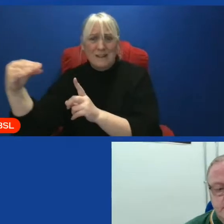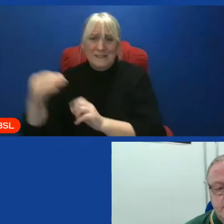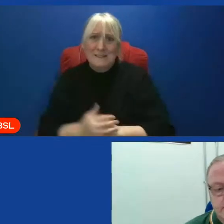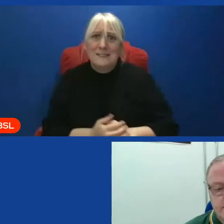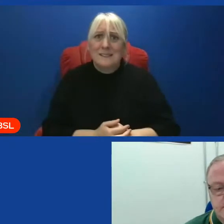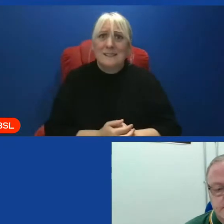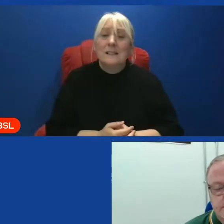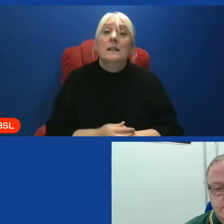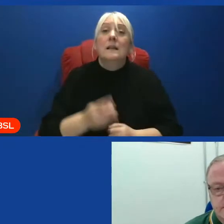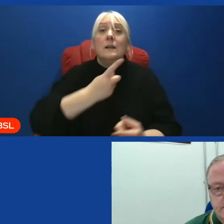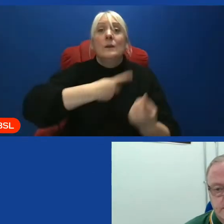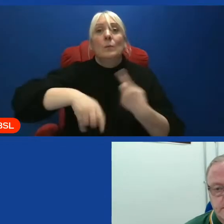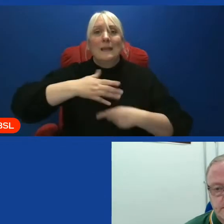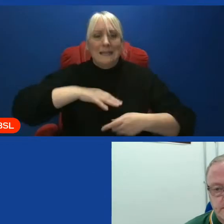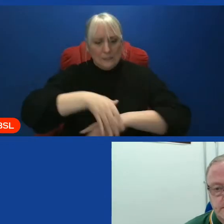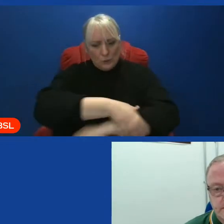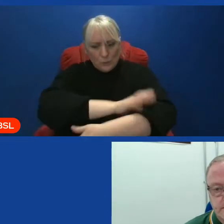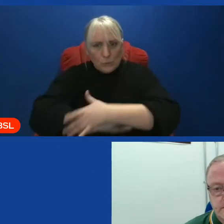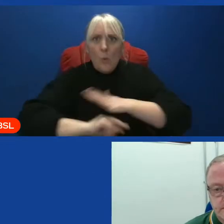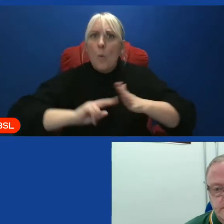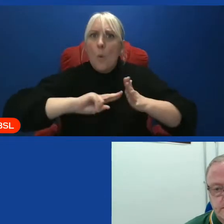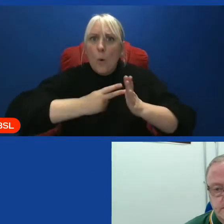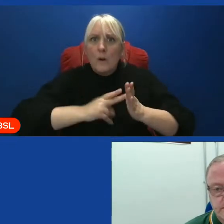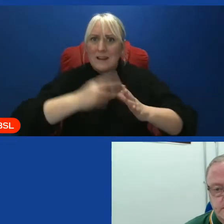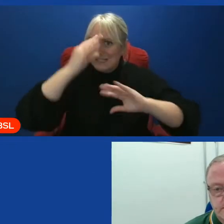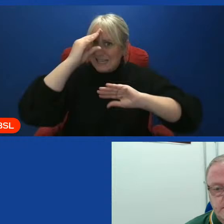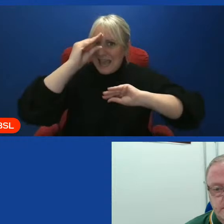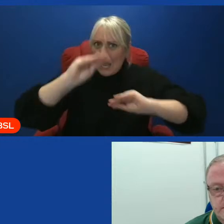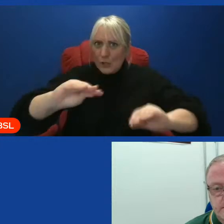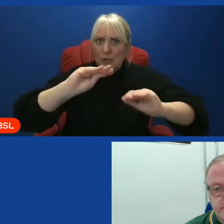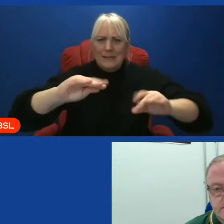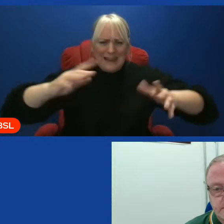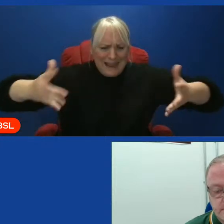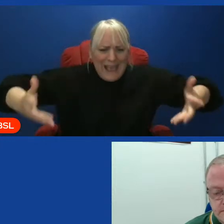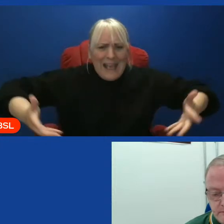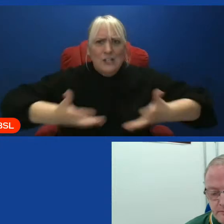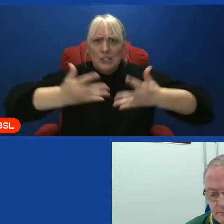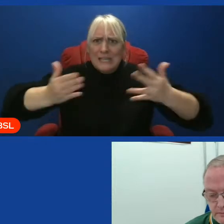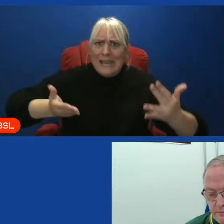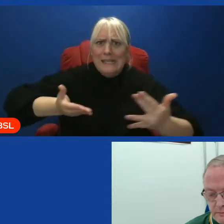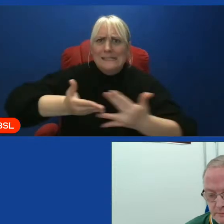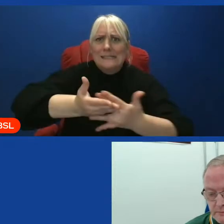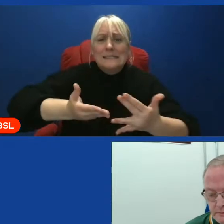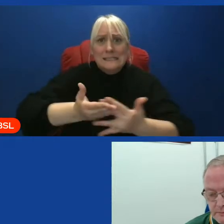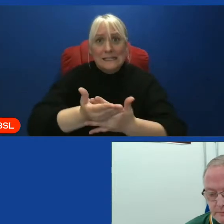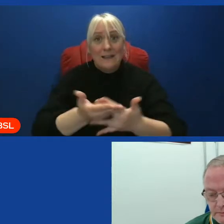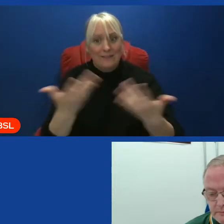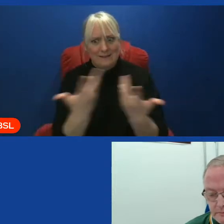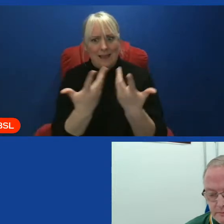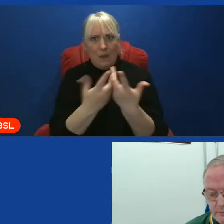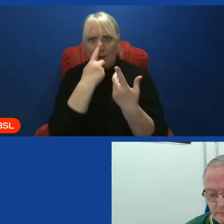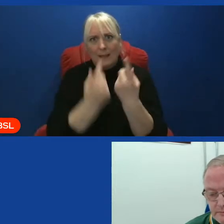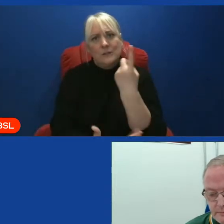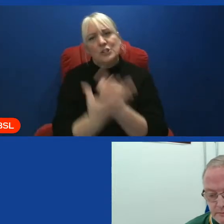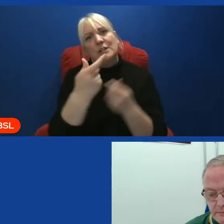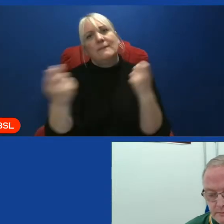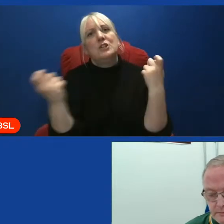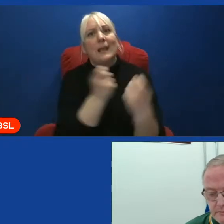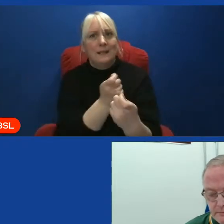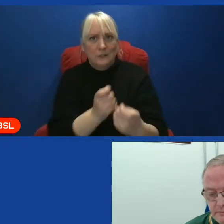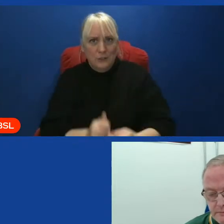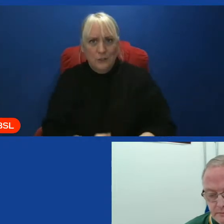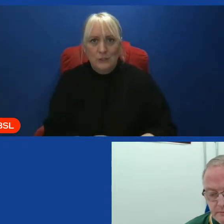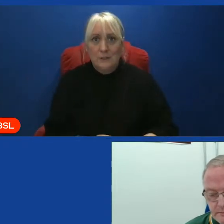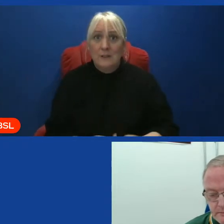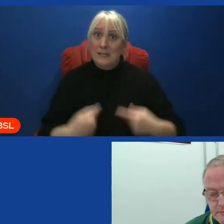about organise, educate and agitate, because that's what we need to make change. And it's not just about